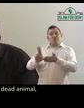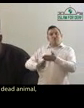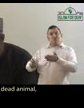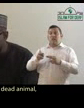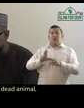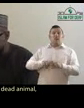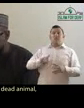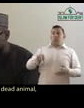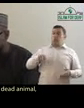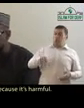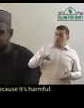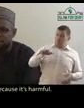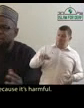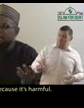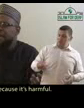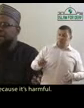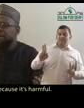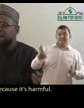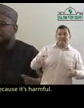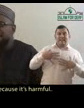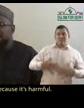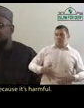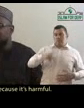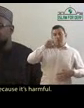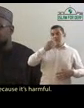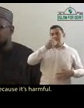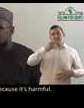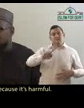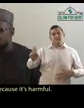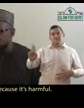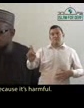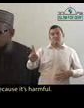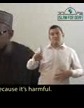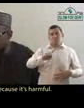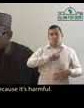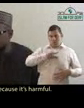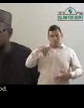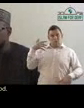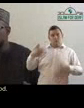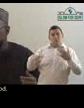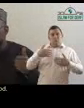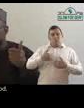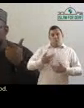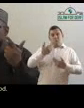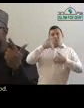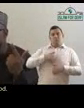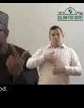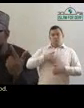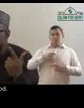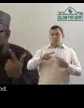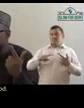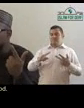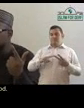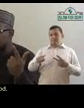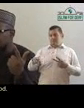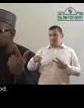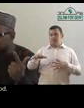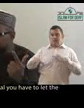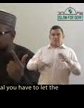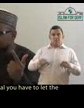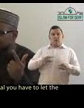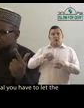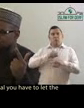you came and you found a dead animal, don't eat it. You can't eat it, because it's harmful. You can't eat animals